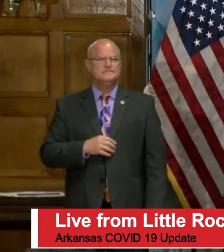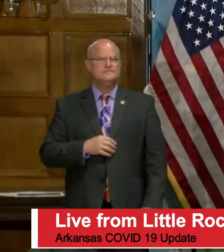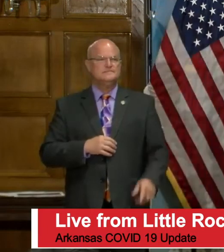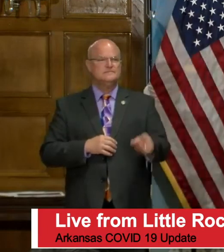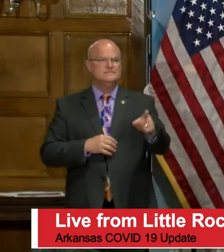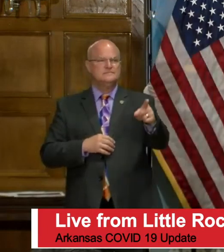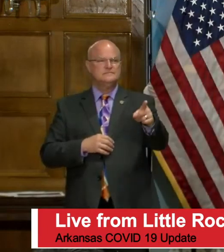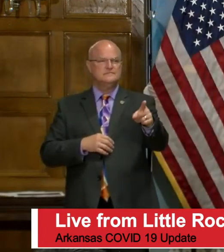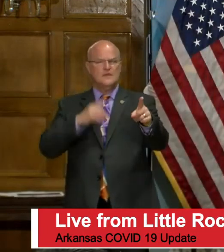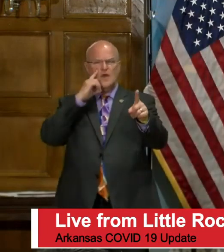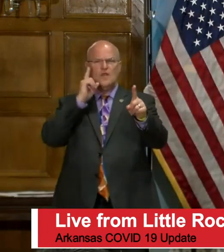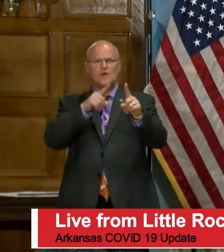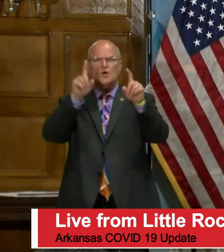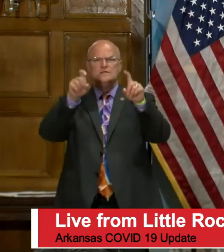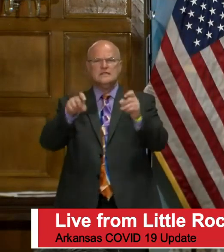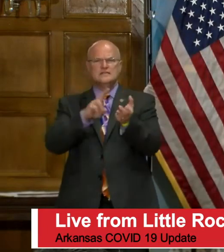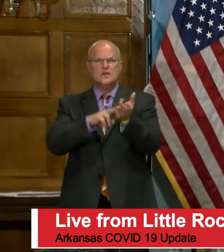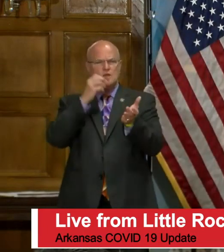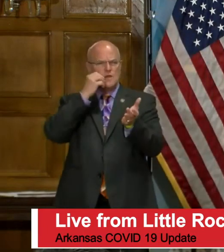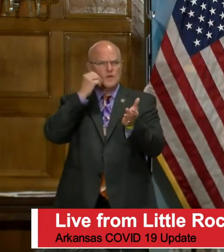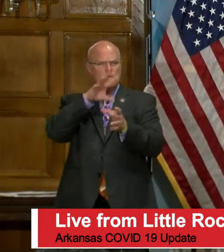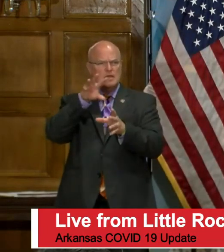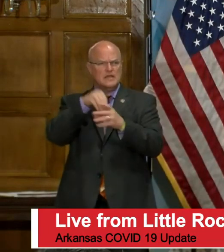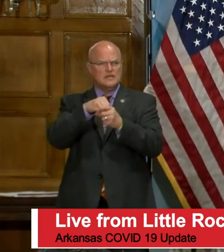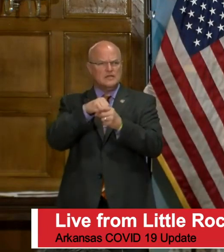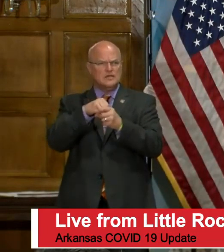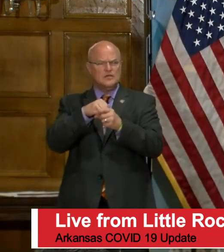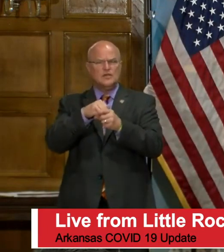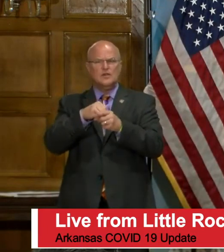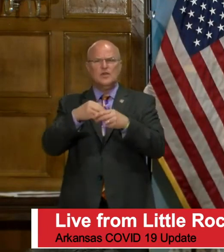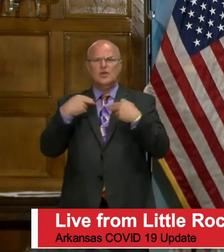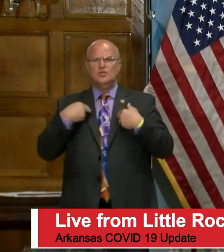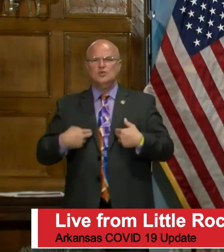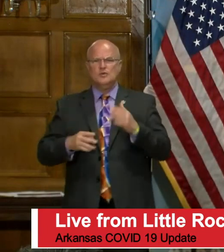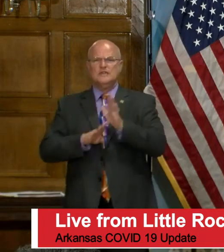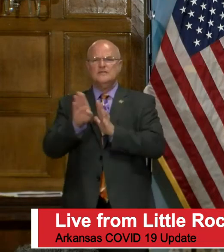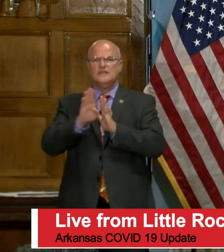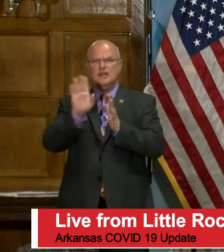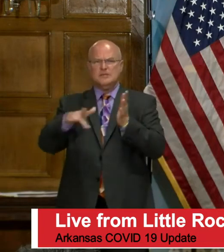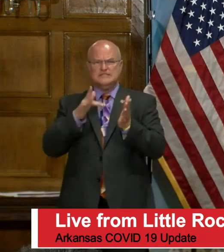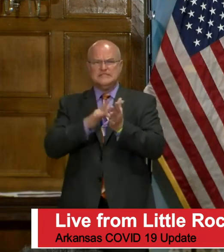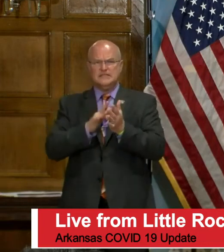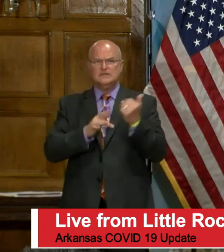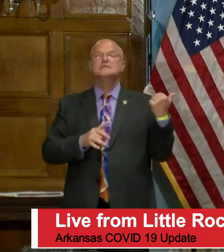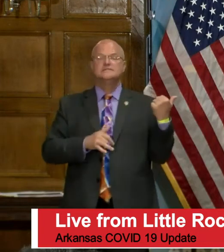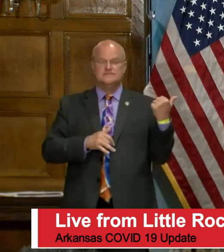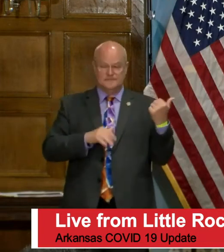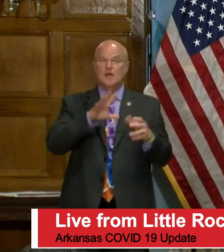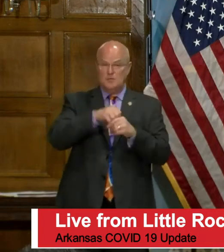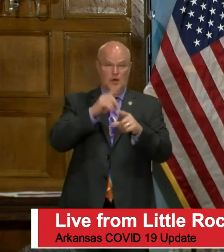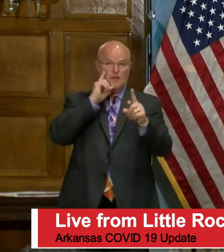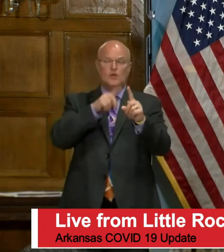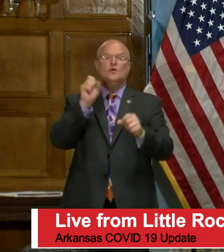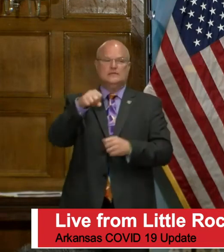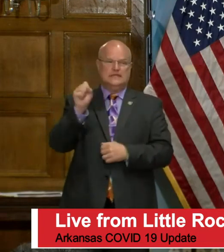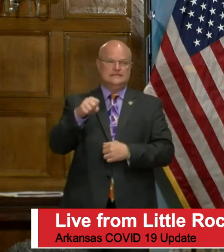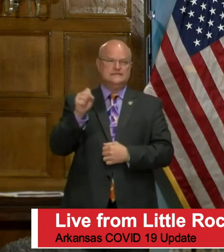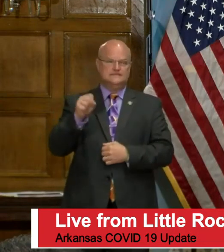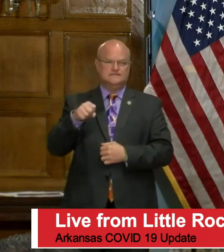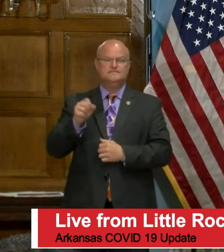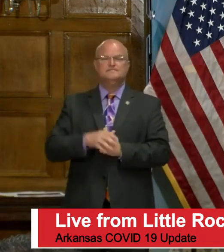Yes. Does the goal to test in the nursing homes include human development centers? That is part of the goal,